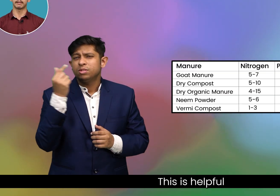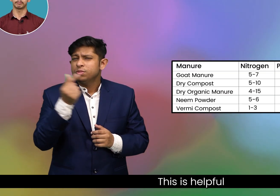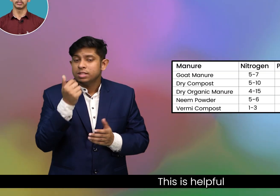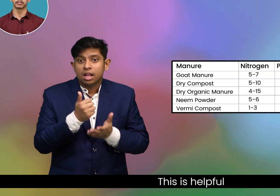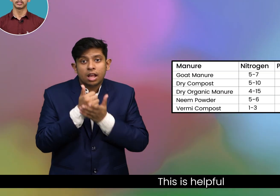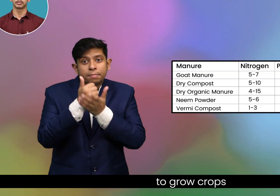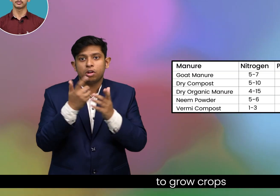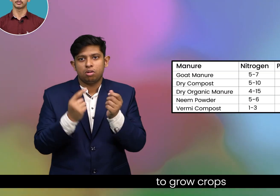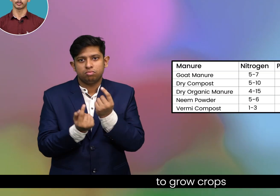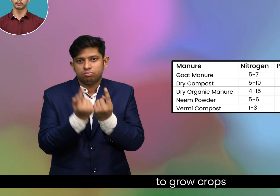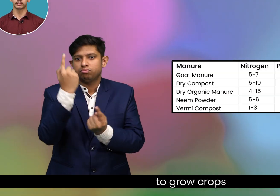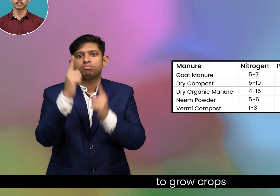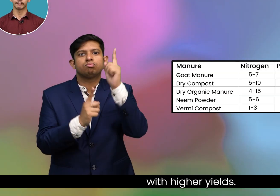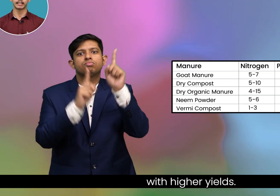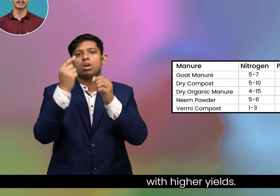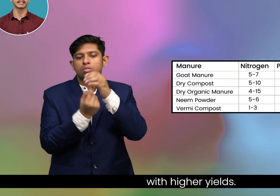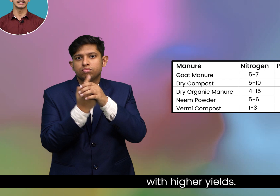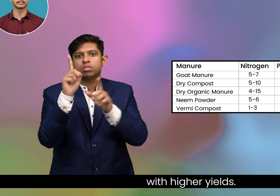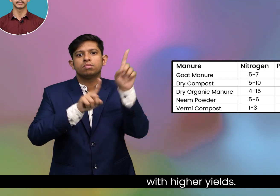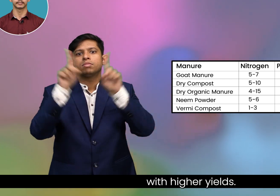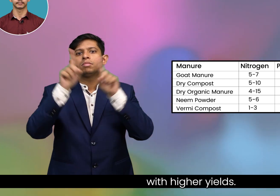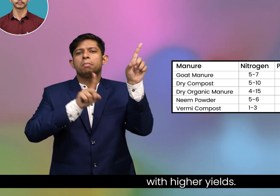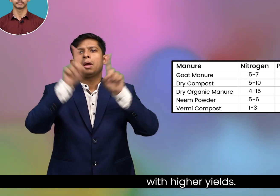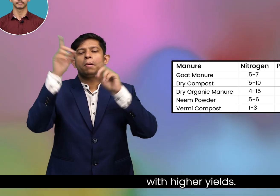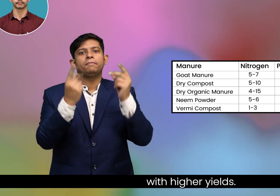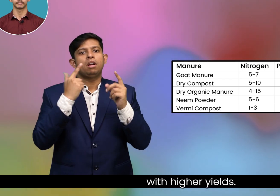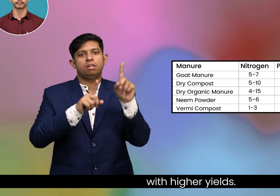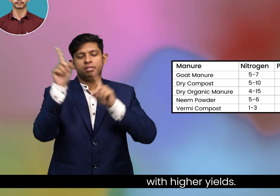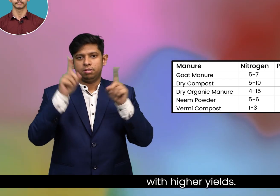This is helpful to grow crops with higher yields.